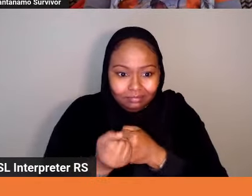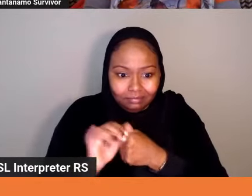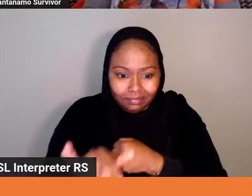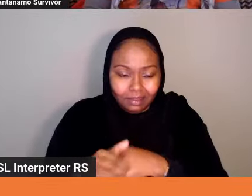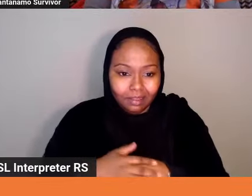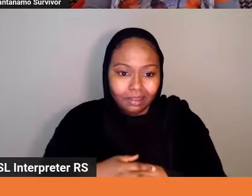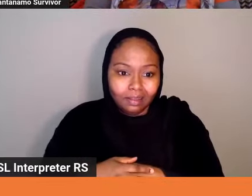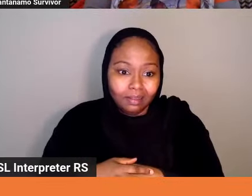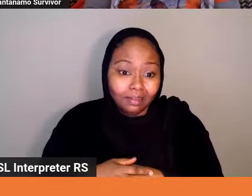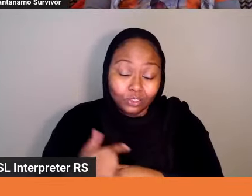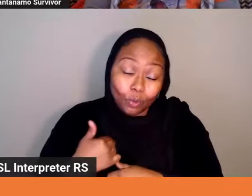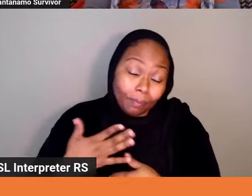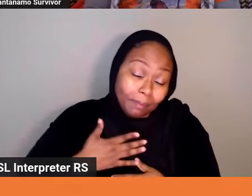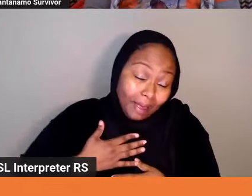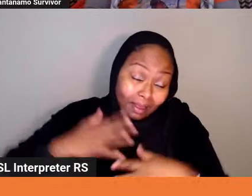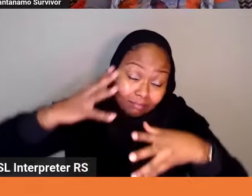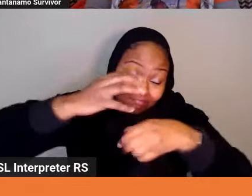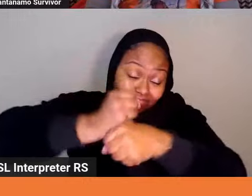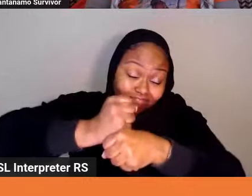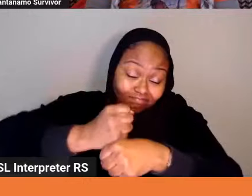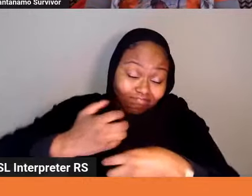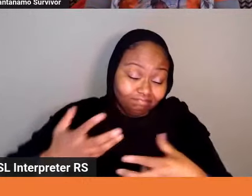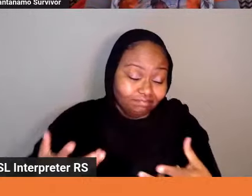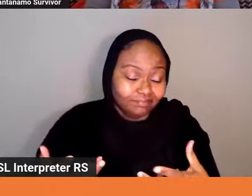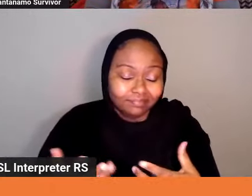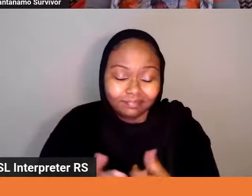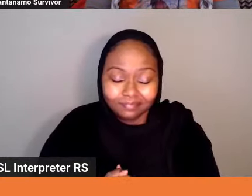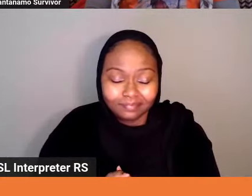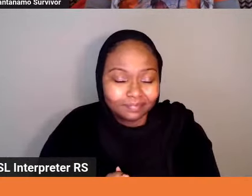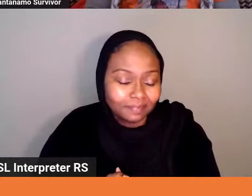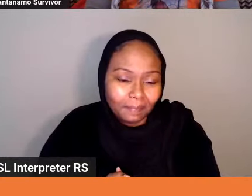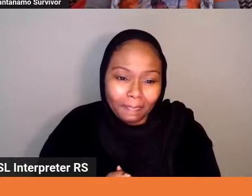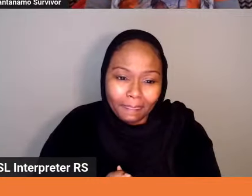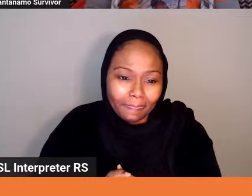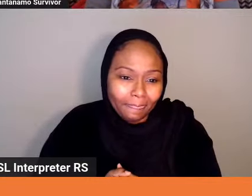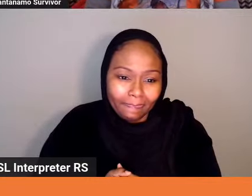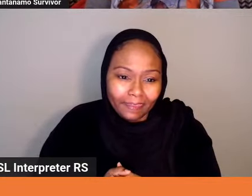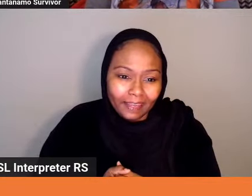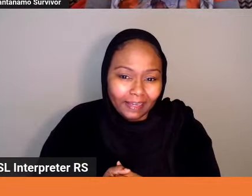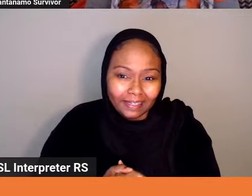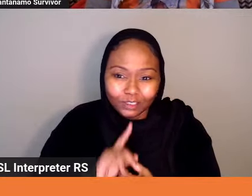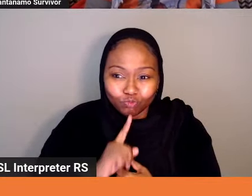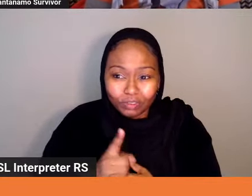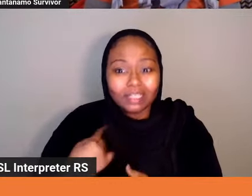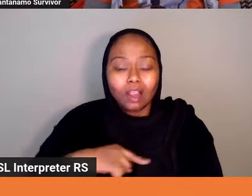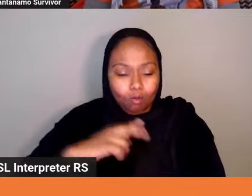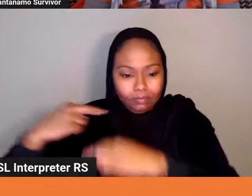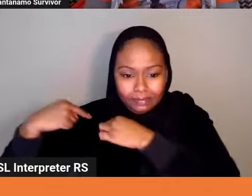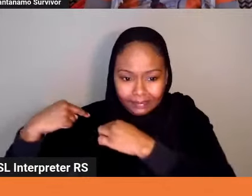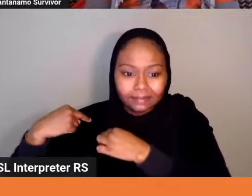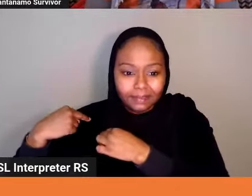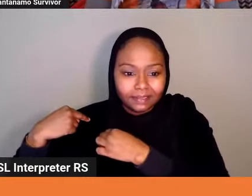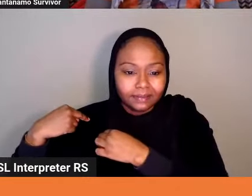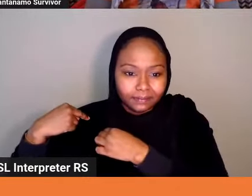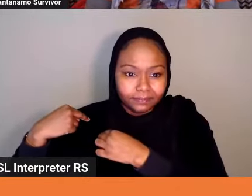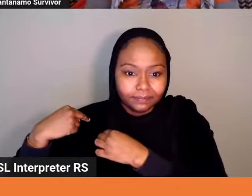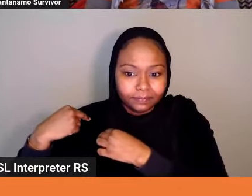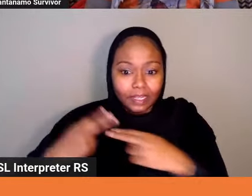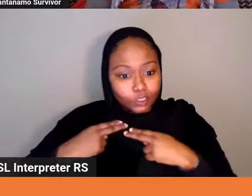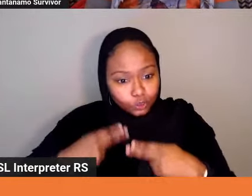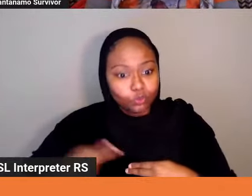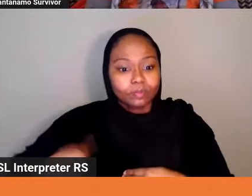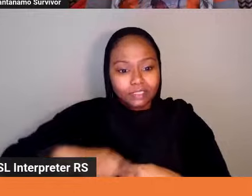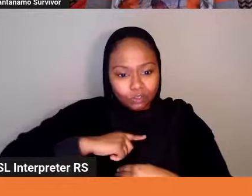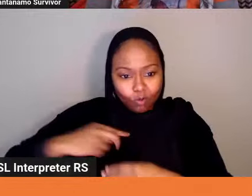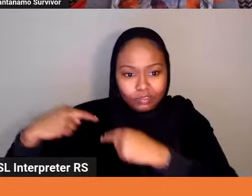what I conclude that, you know, it's up to us all as human to keep to fight injustice